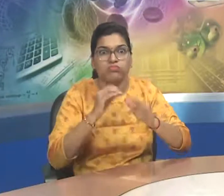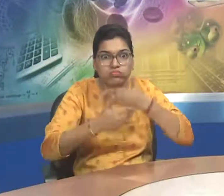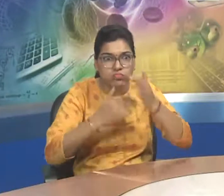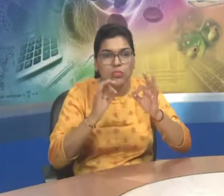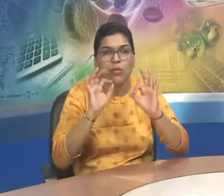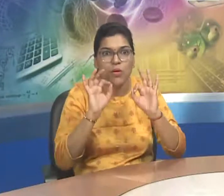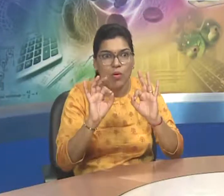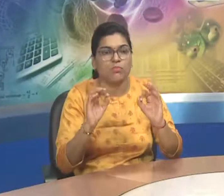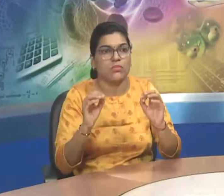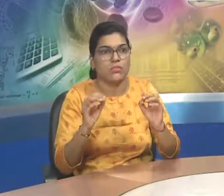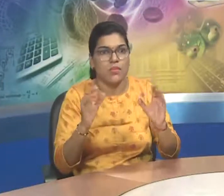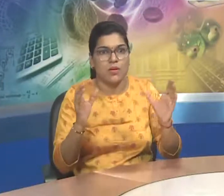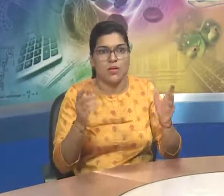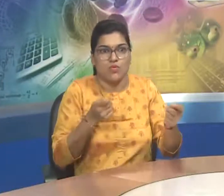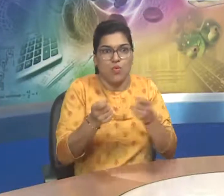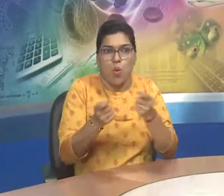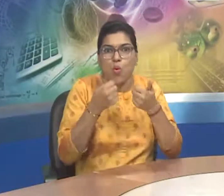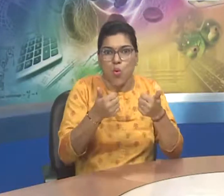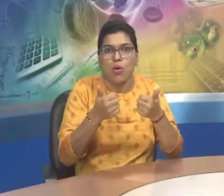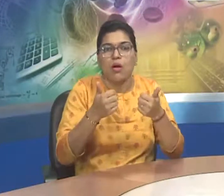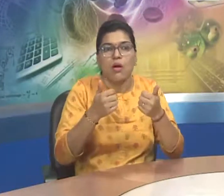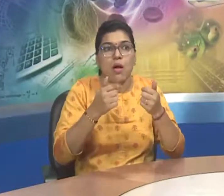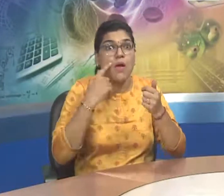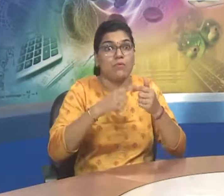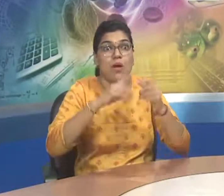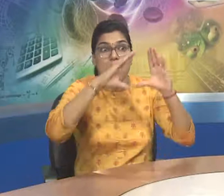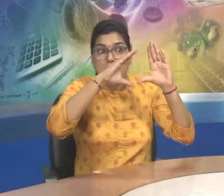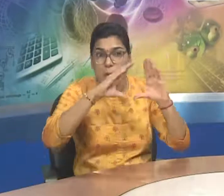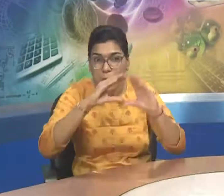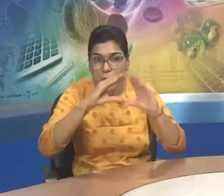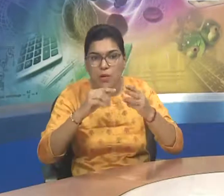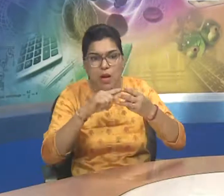people about the HIV AIDS.